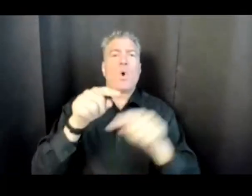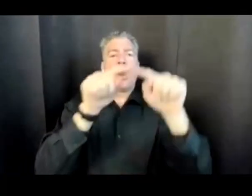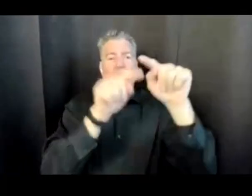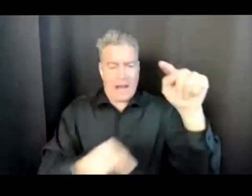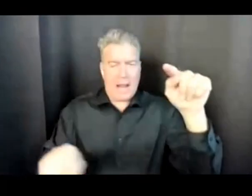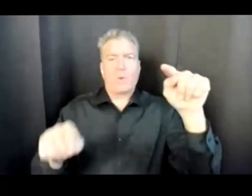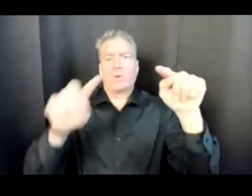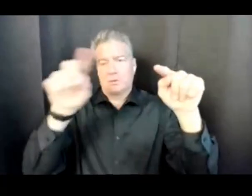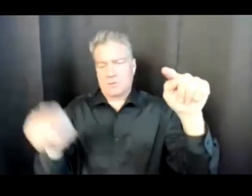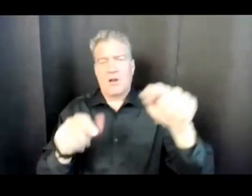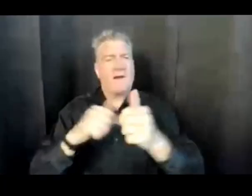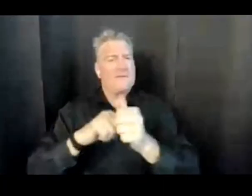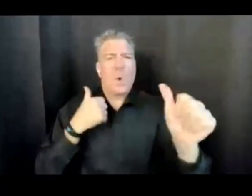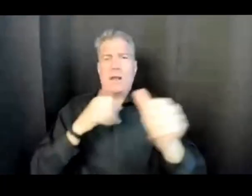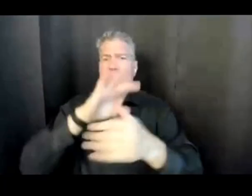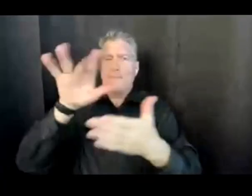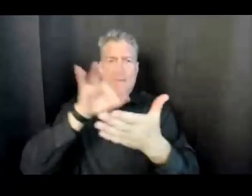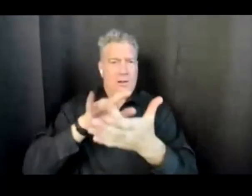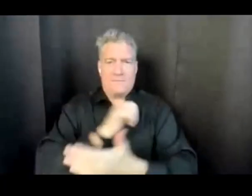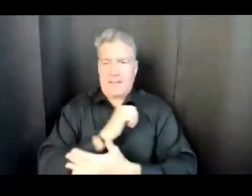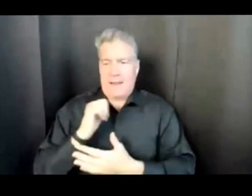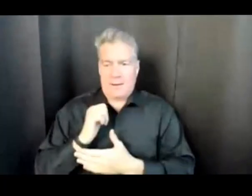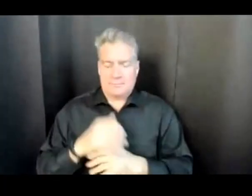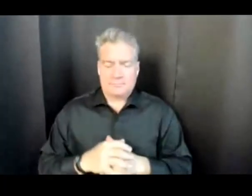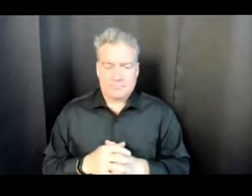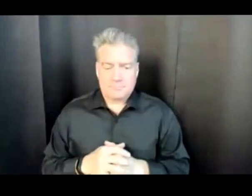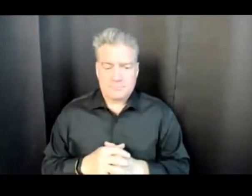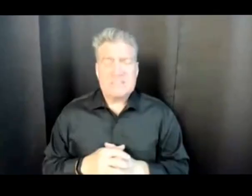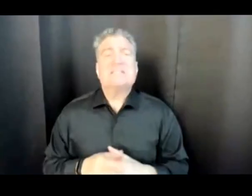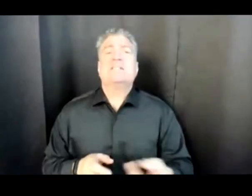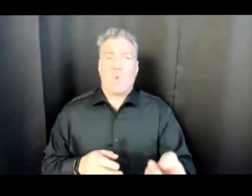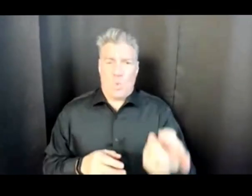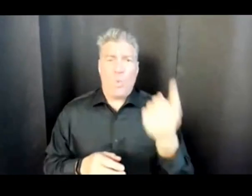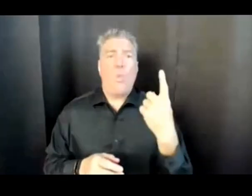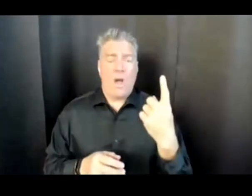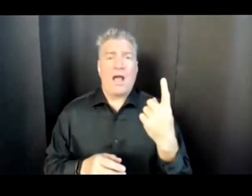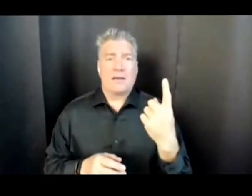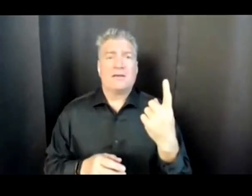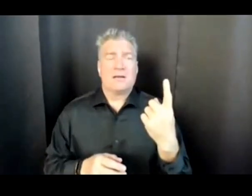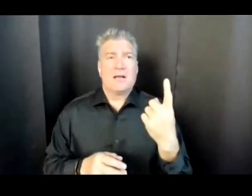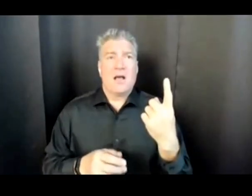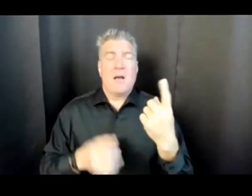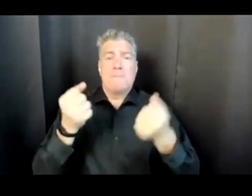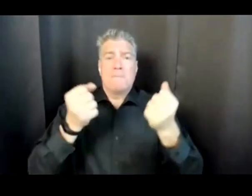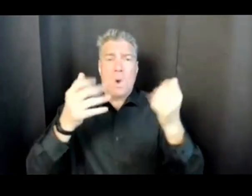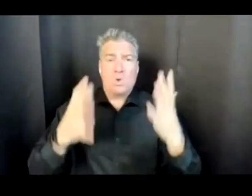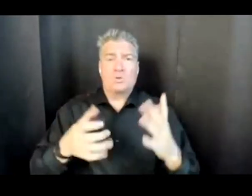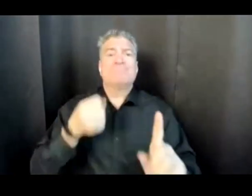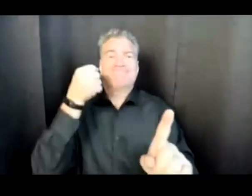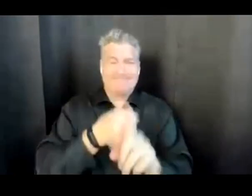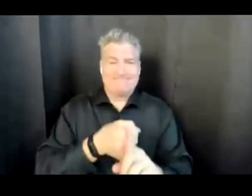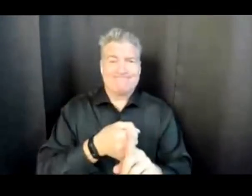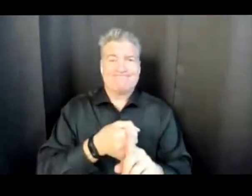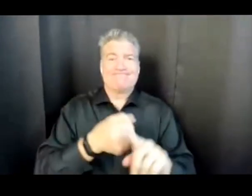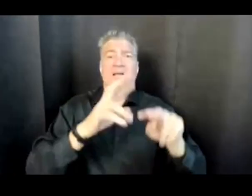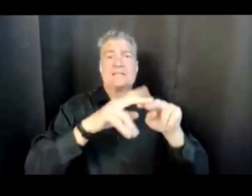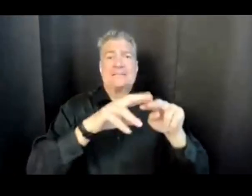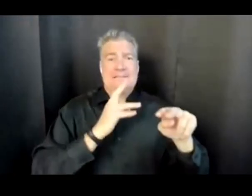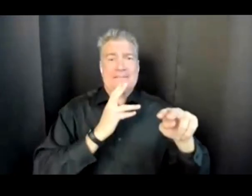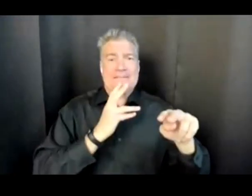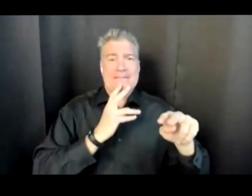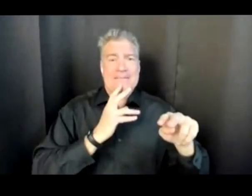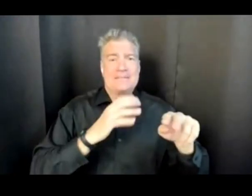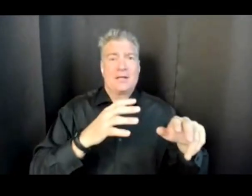And one issue we did have a motorist that struck a brine truck last night and then struck one of our CVE